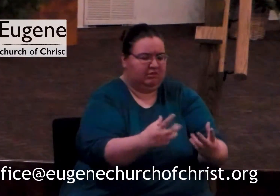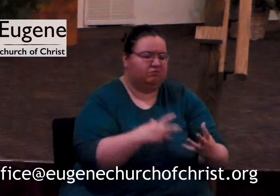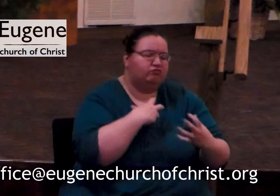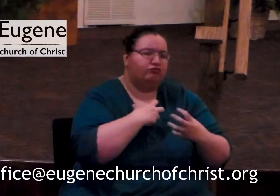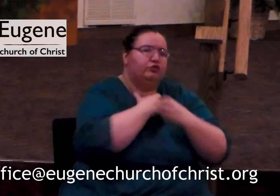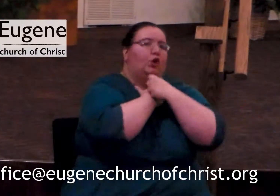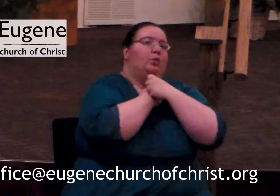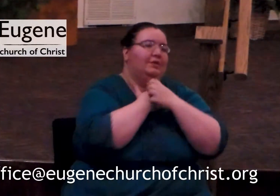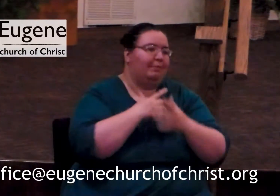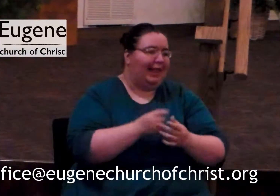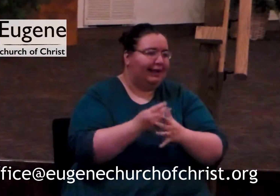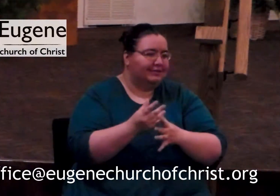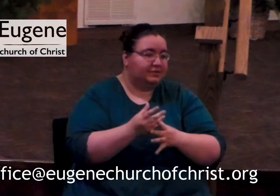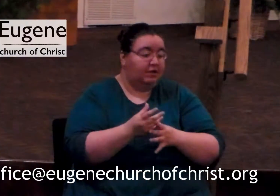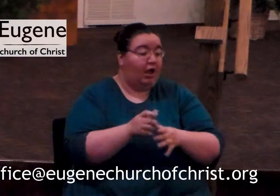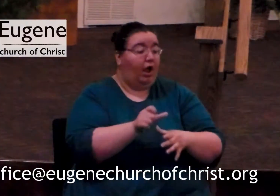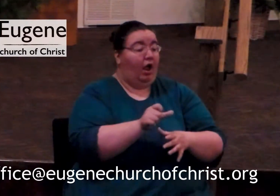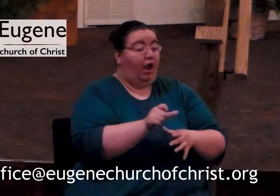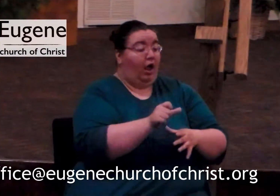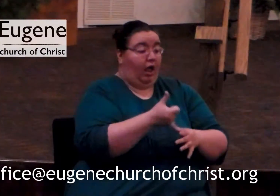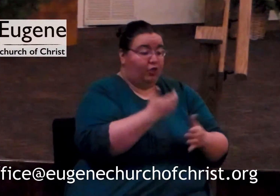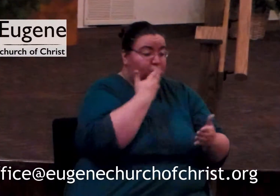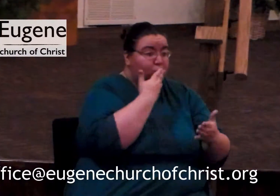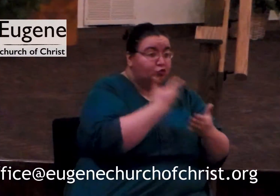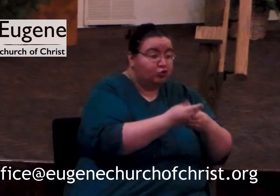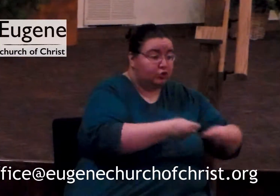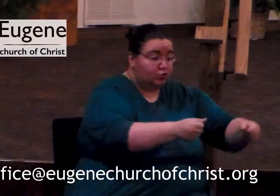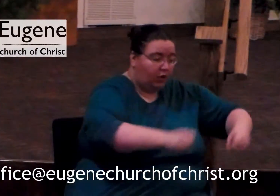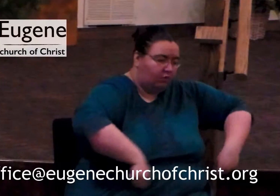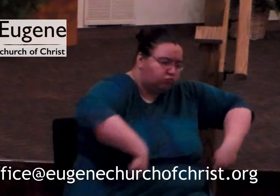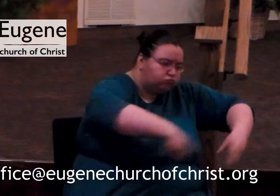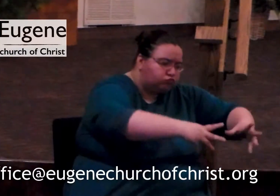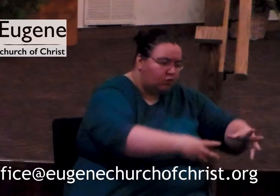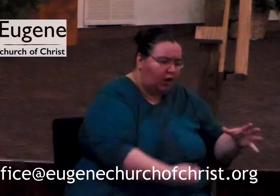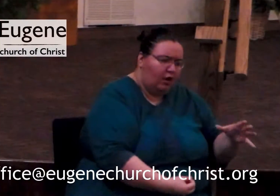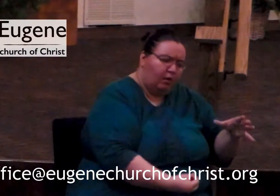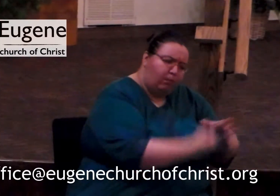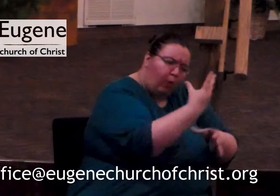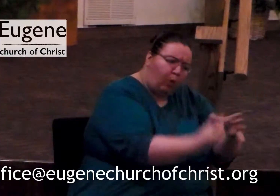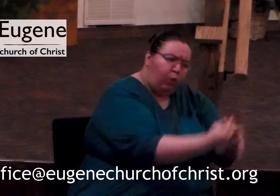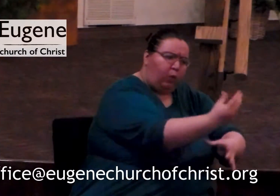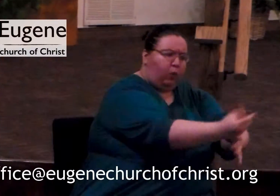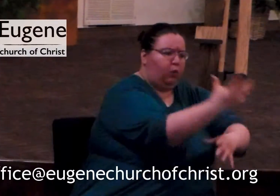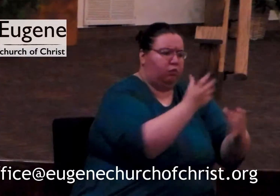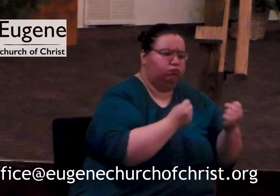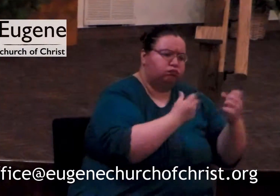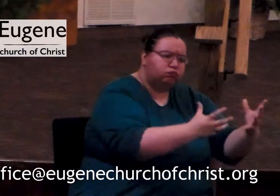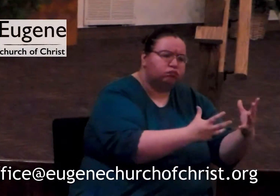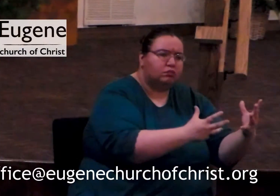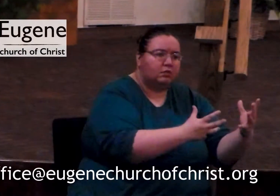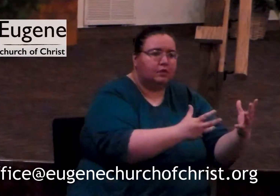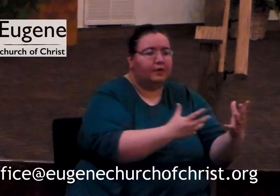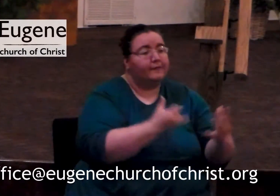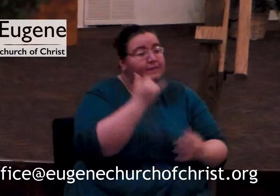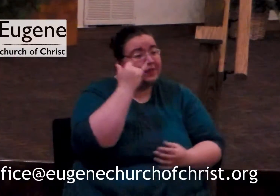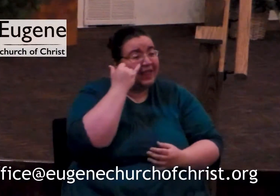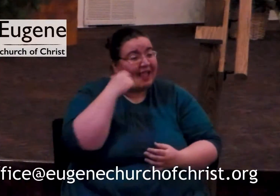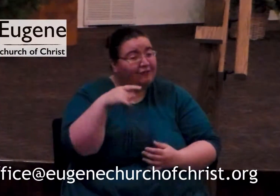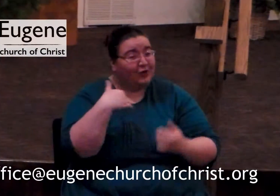crop 100, 60, and 30 times what was sown. Whoever has ears, let him hear. The disciples came to him and asked, why do